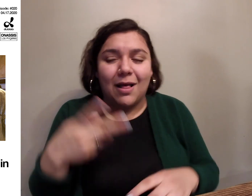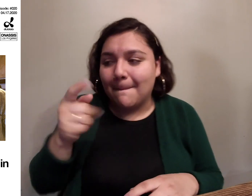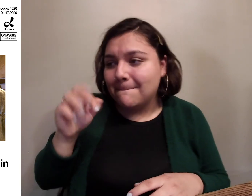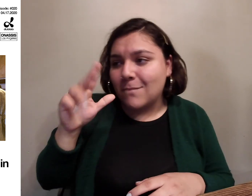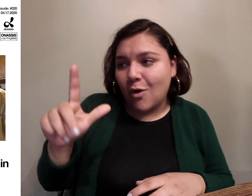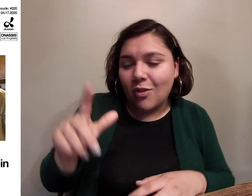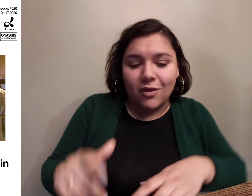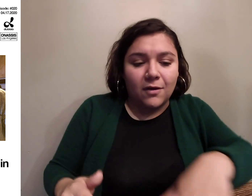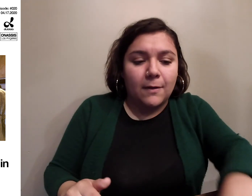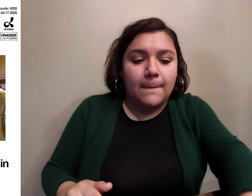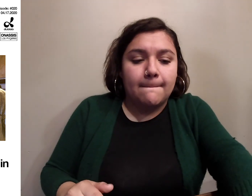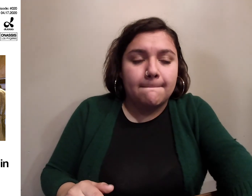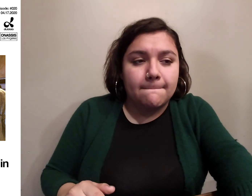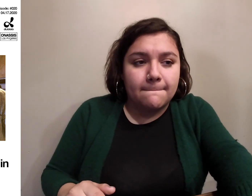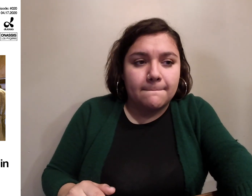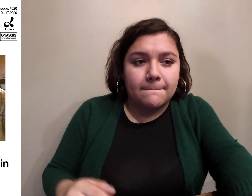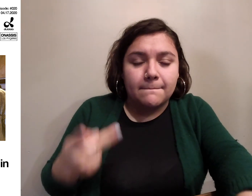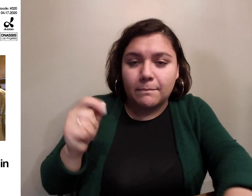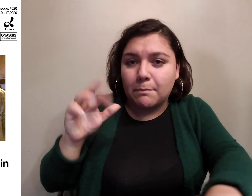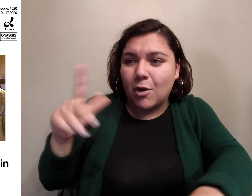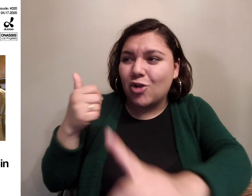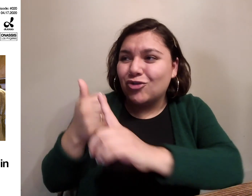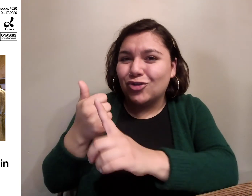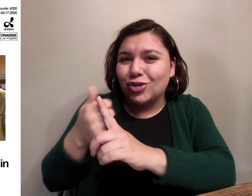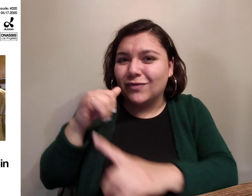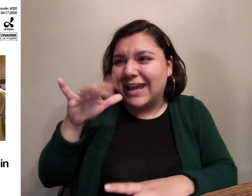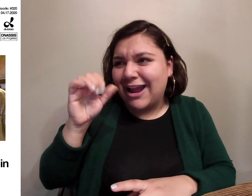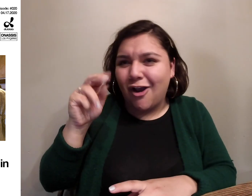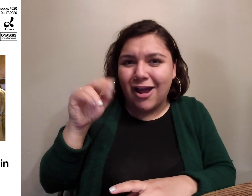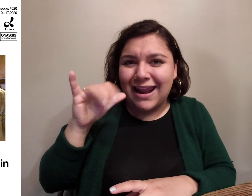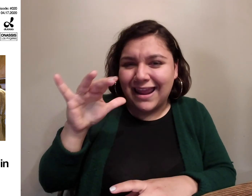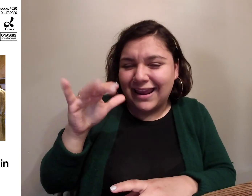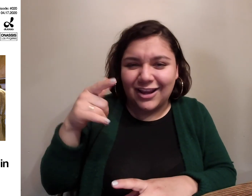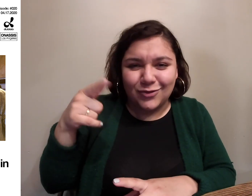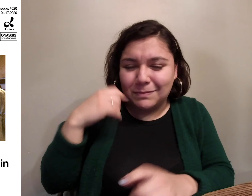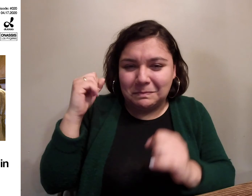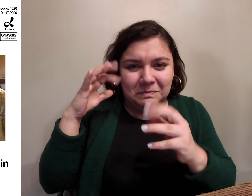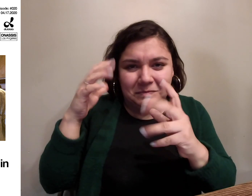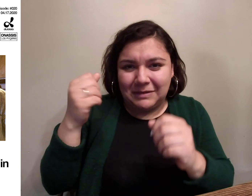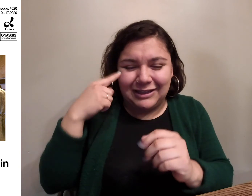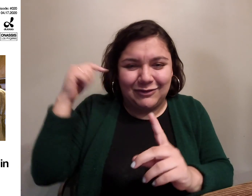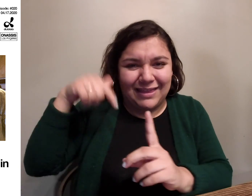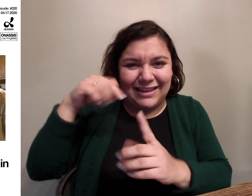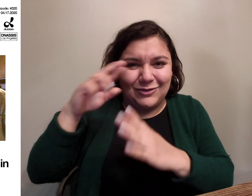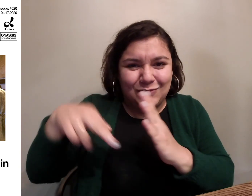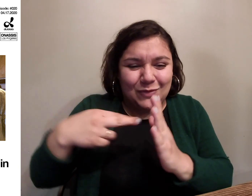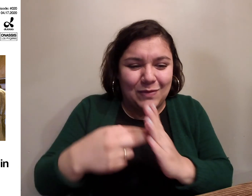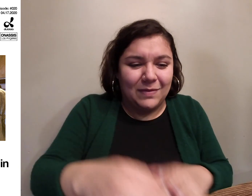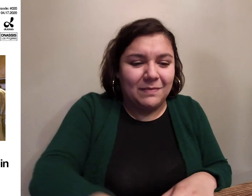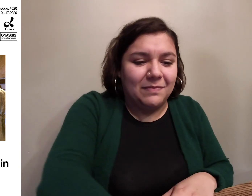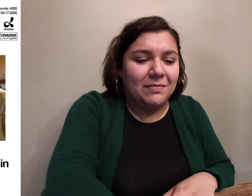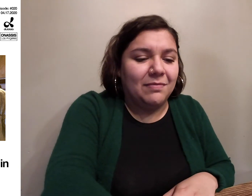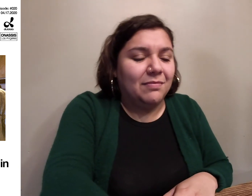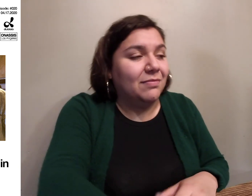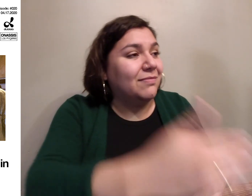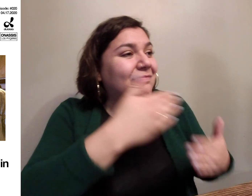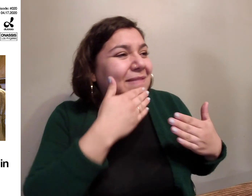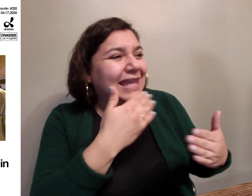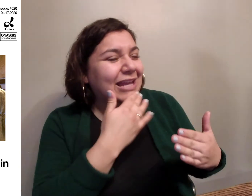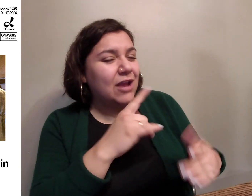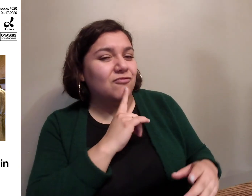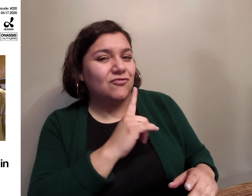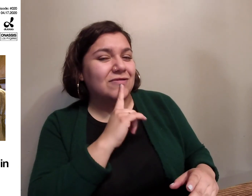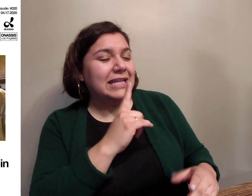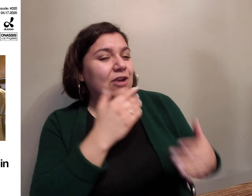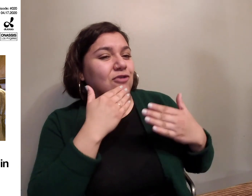Paul, you are a tonic for the soul. You are. Well, thank you. I'm really grateful to you, and